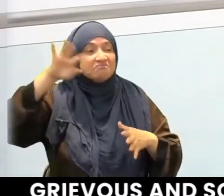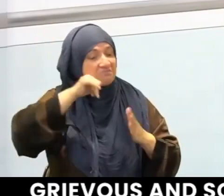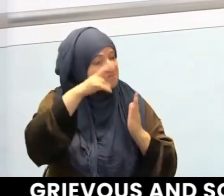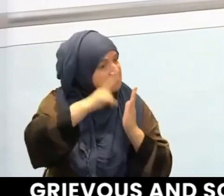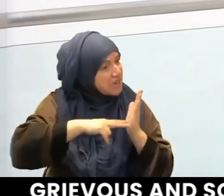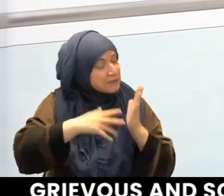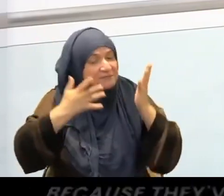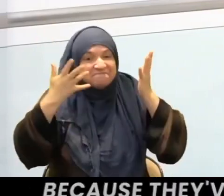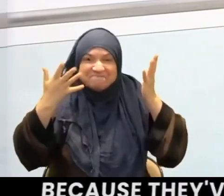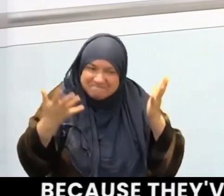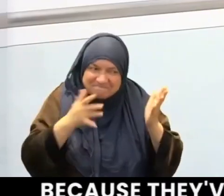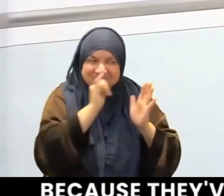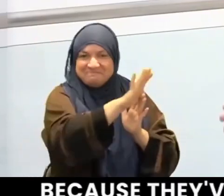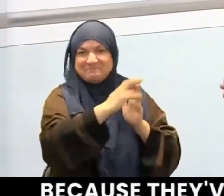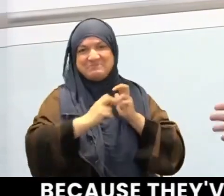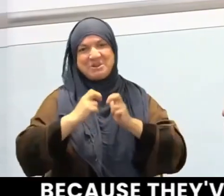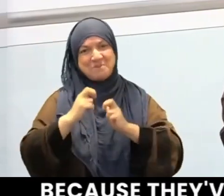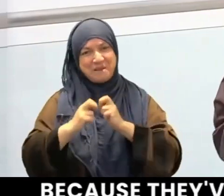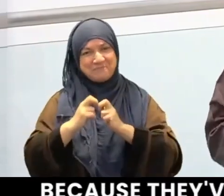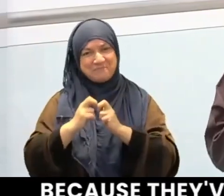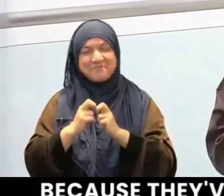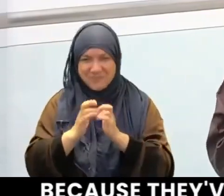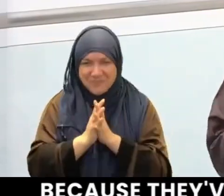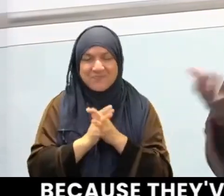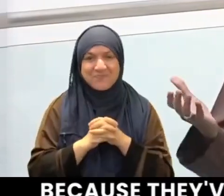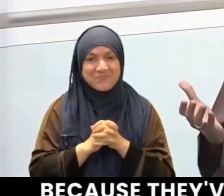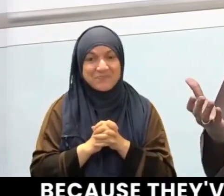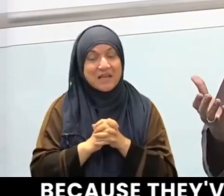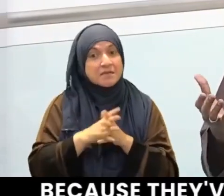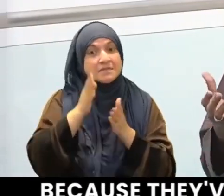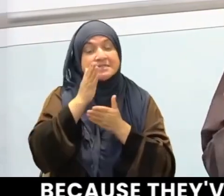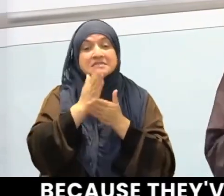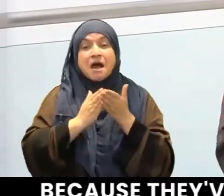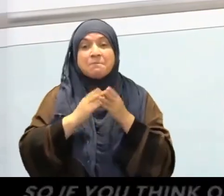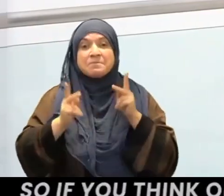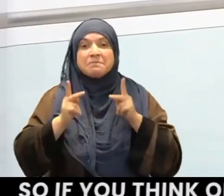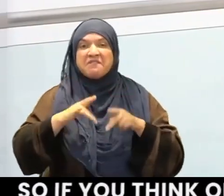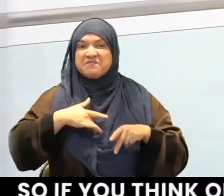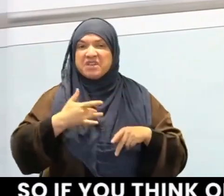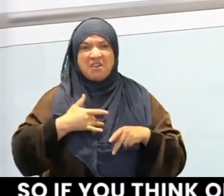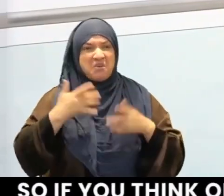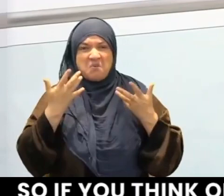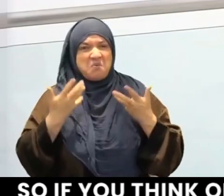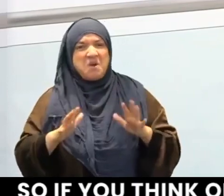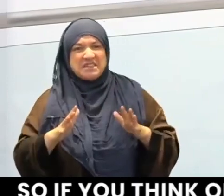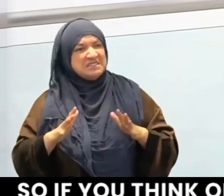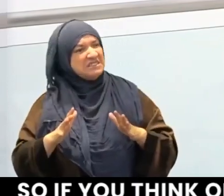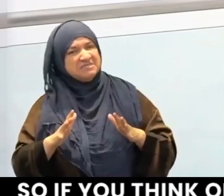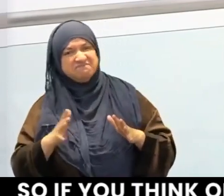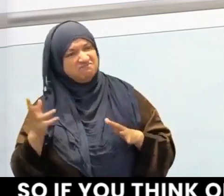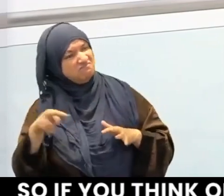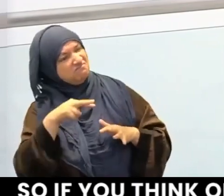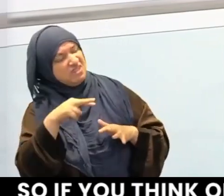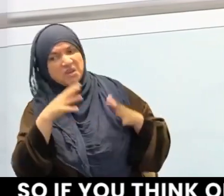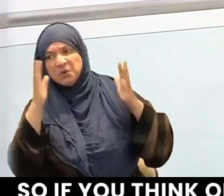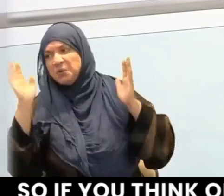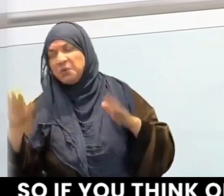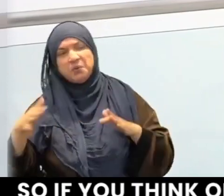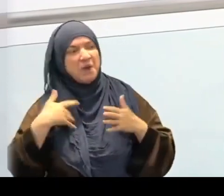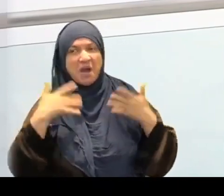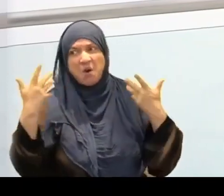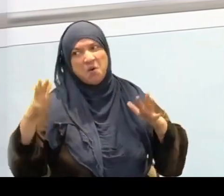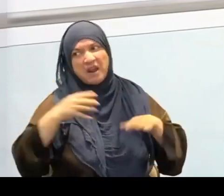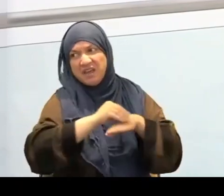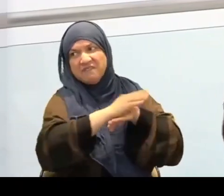advise that person again, because they've reached the point where they're openly defiant. So if you think of the stepping stones in the previous